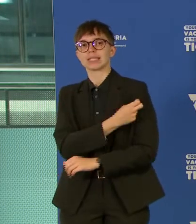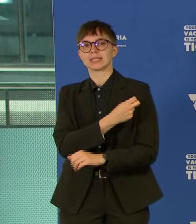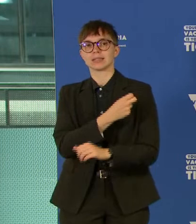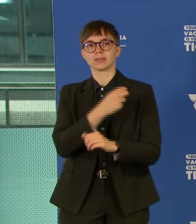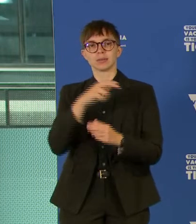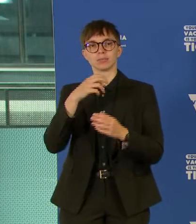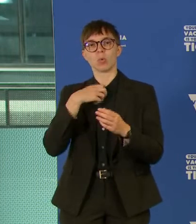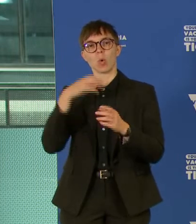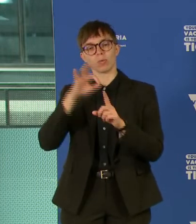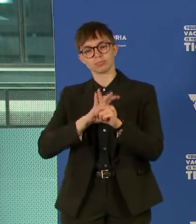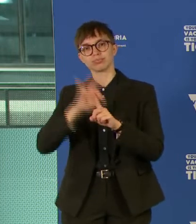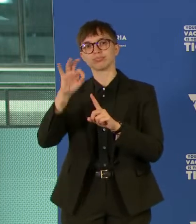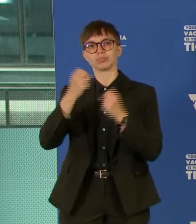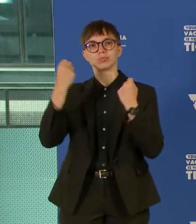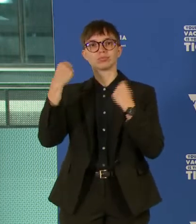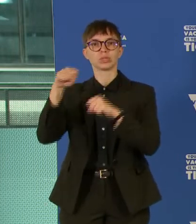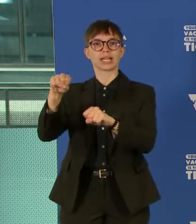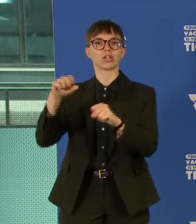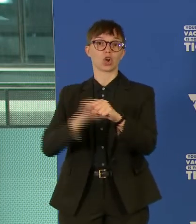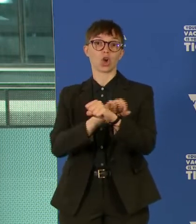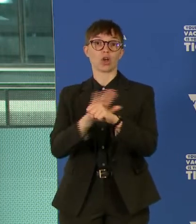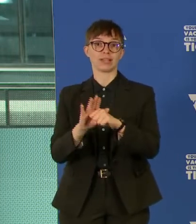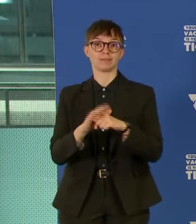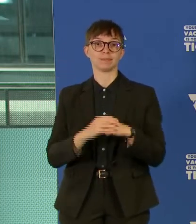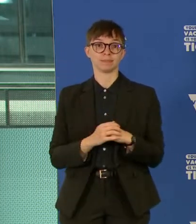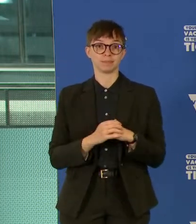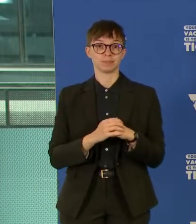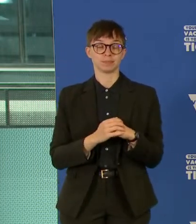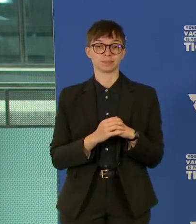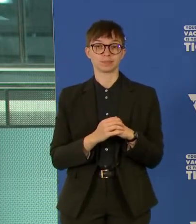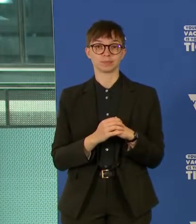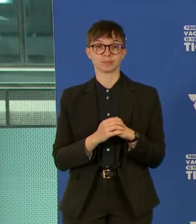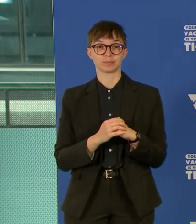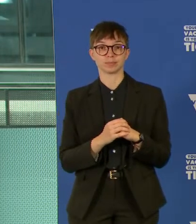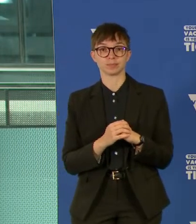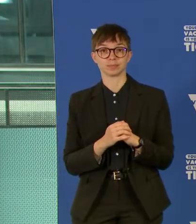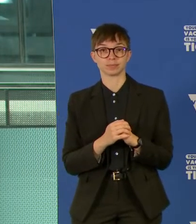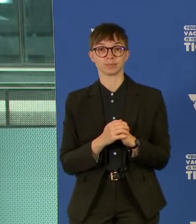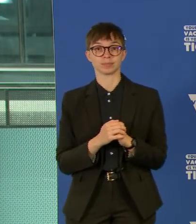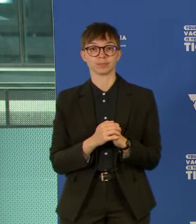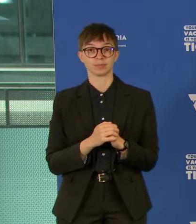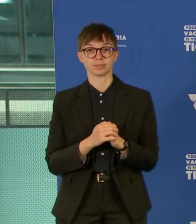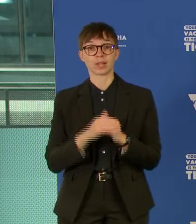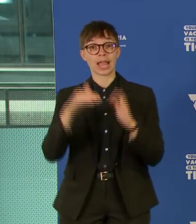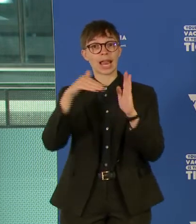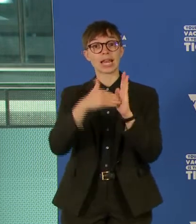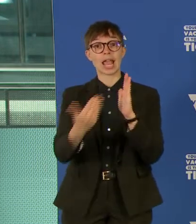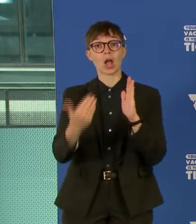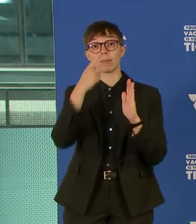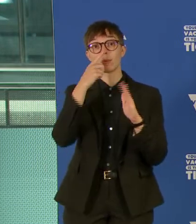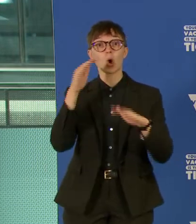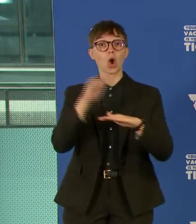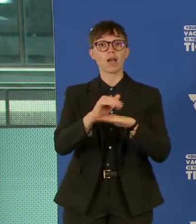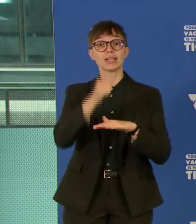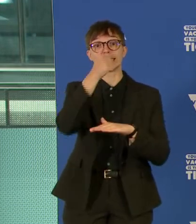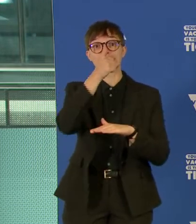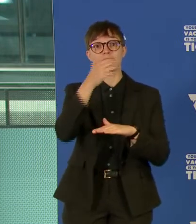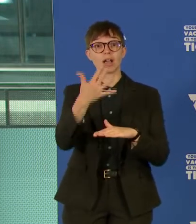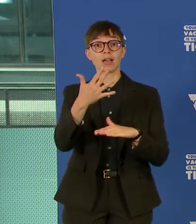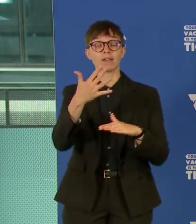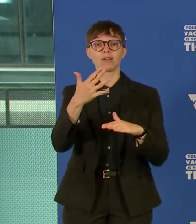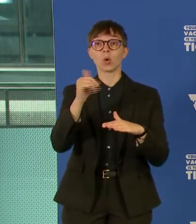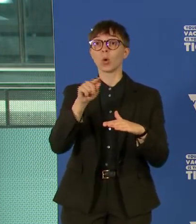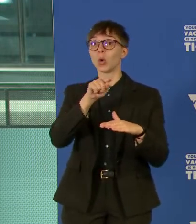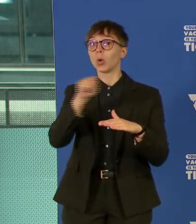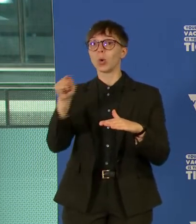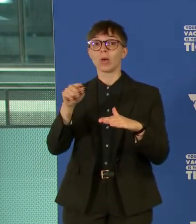dose. And as you know, there's a 4th dose recommendation for over 65s and some other at-risk groups that ATAGI